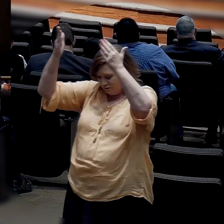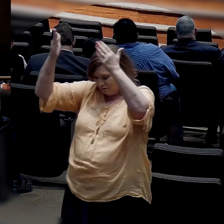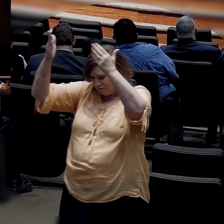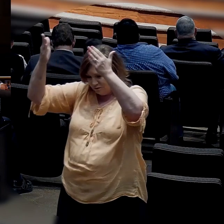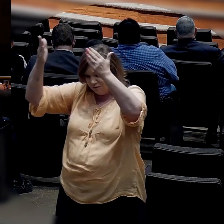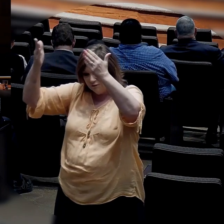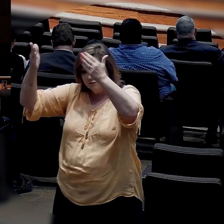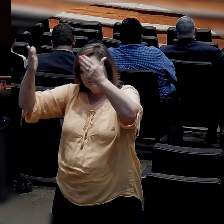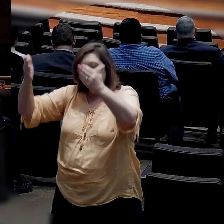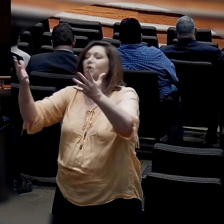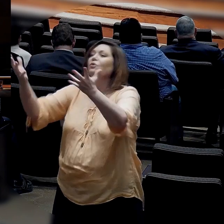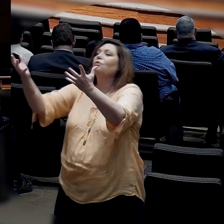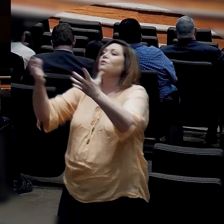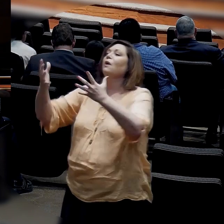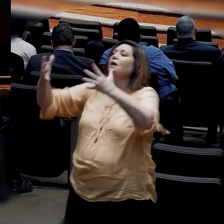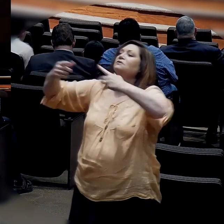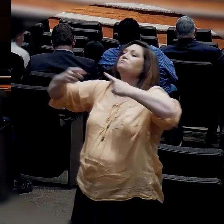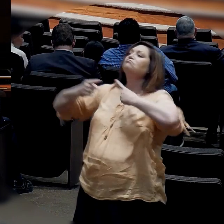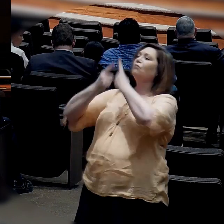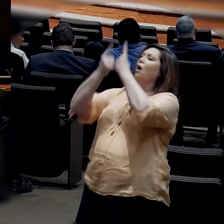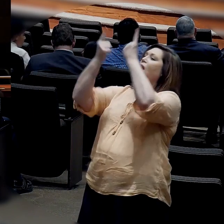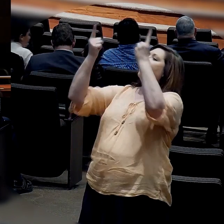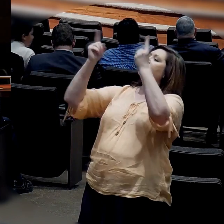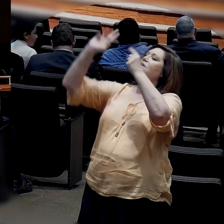shout your name, O